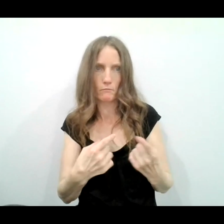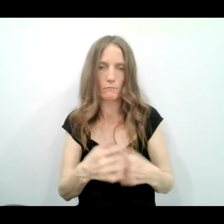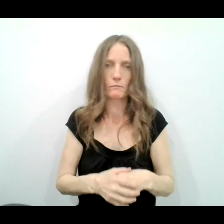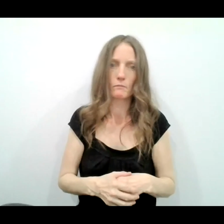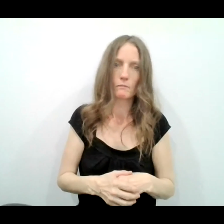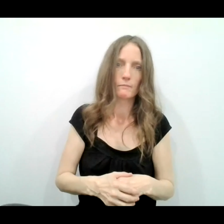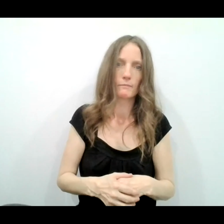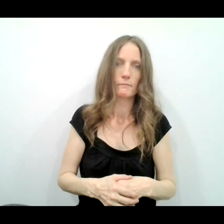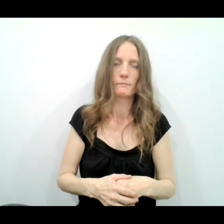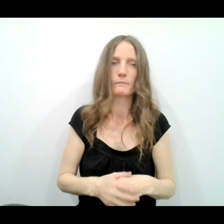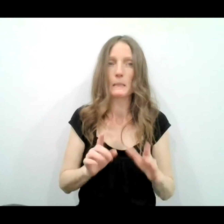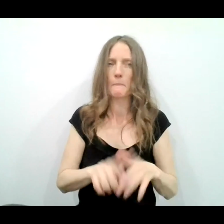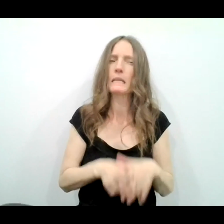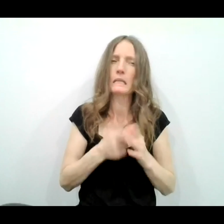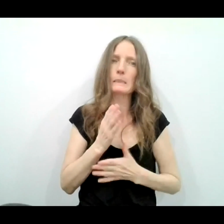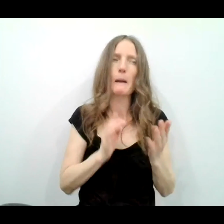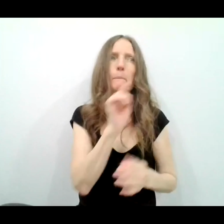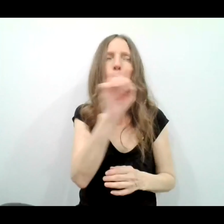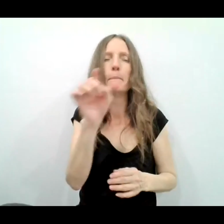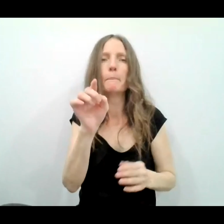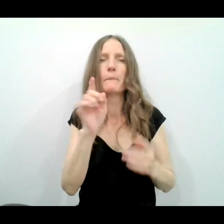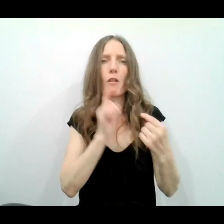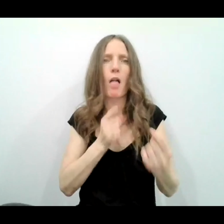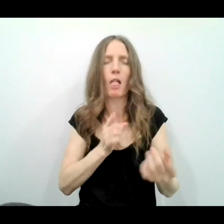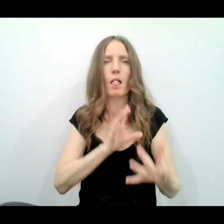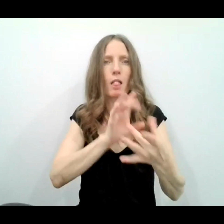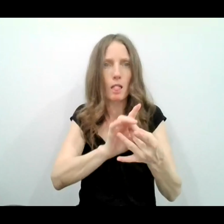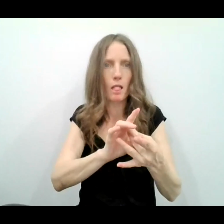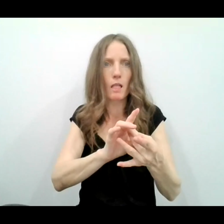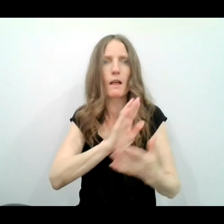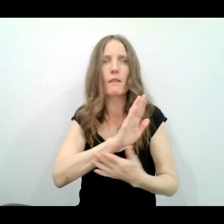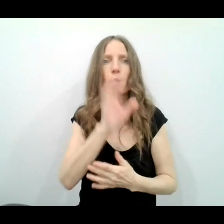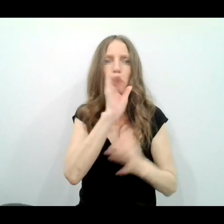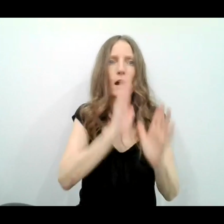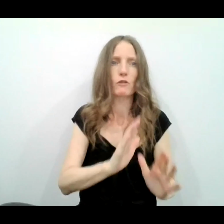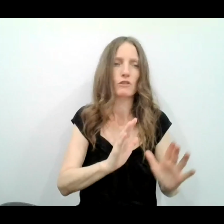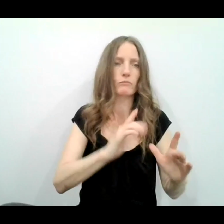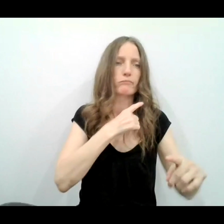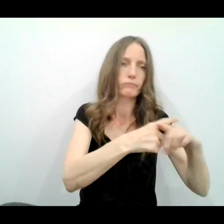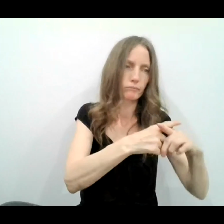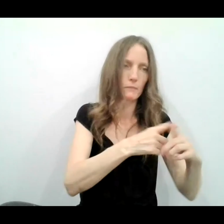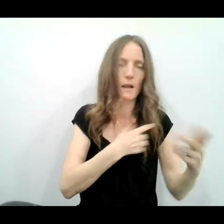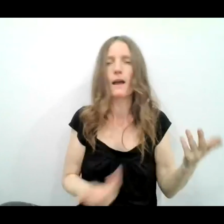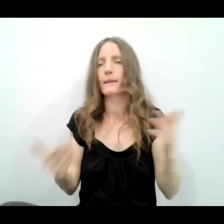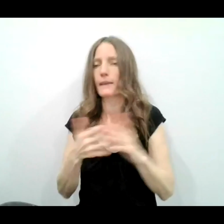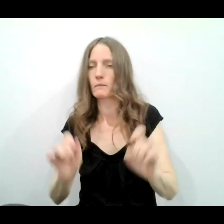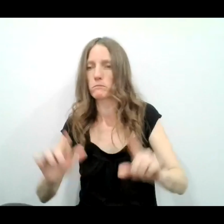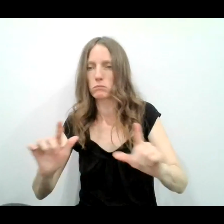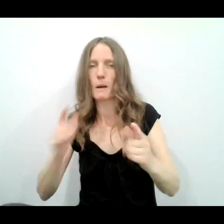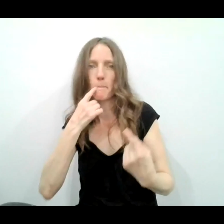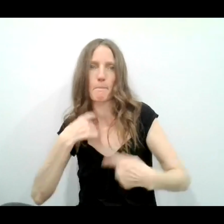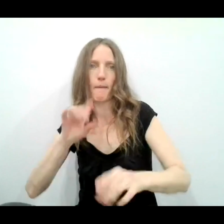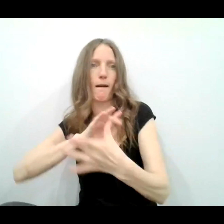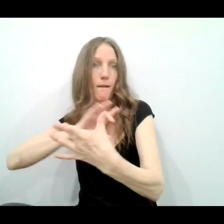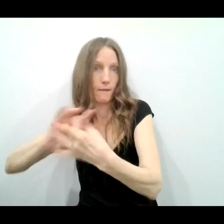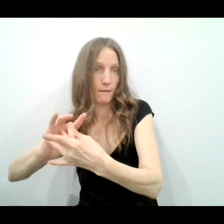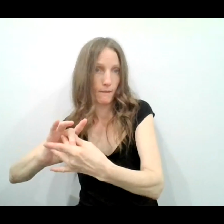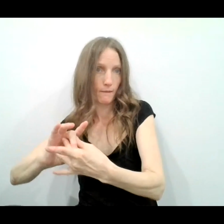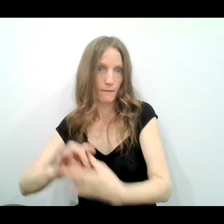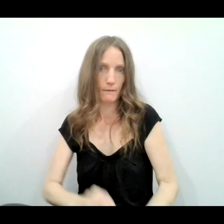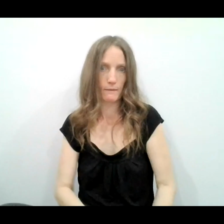some issues getting on and then either closed their browser and opened it up again and were able to get on. So